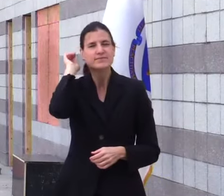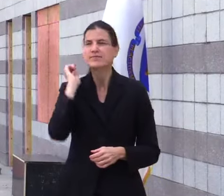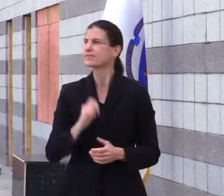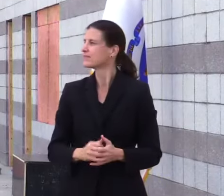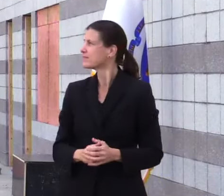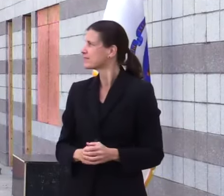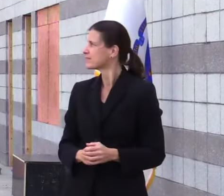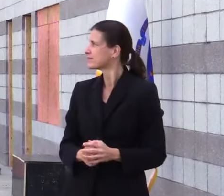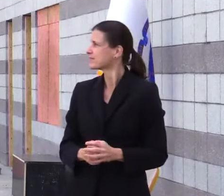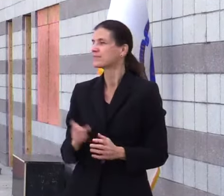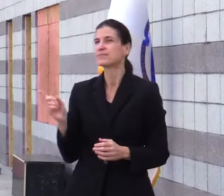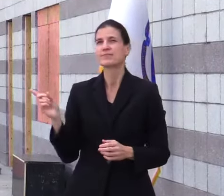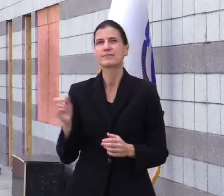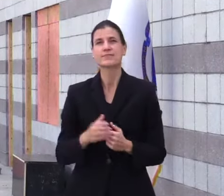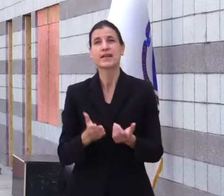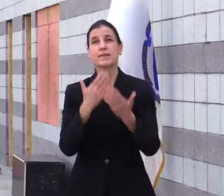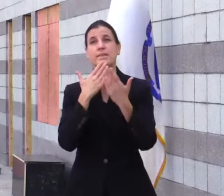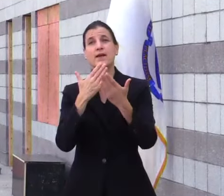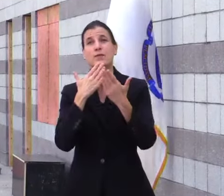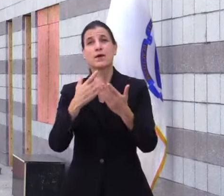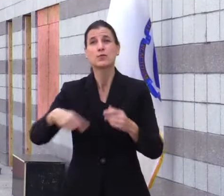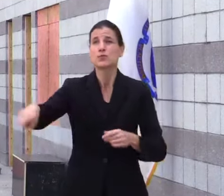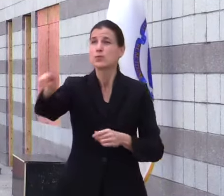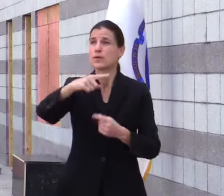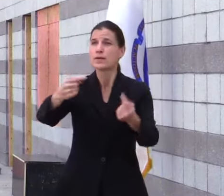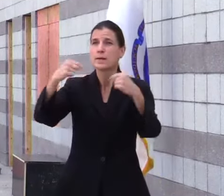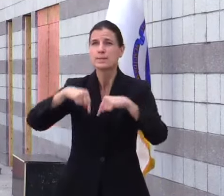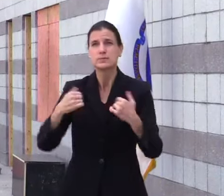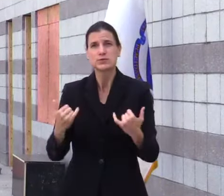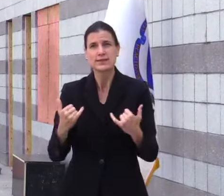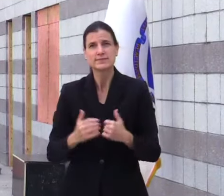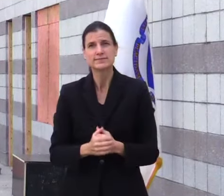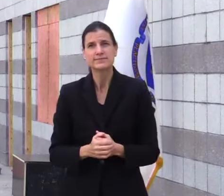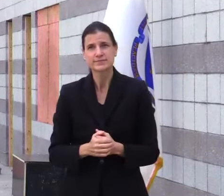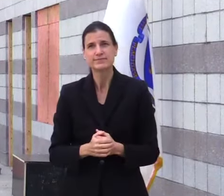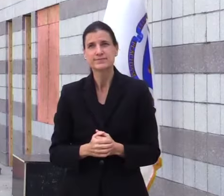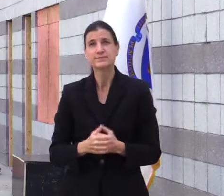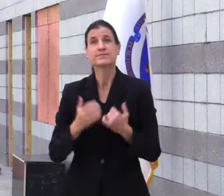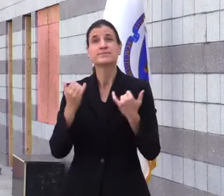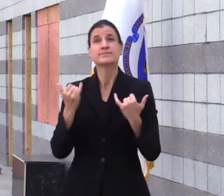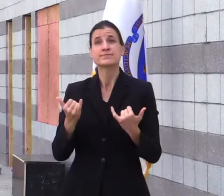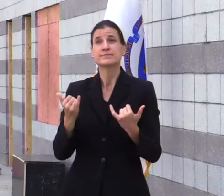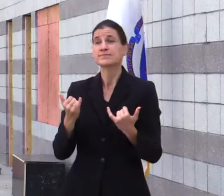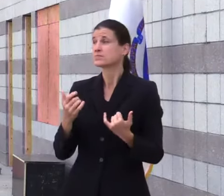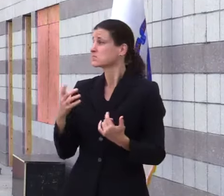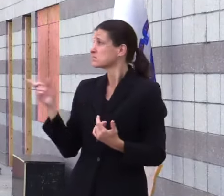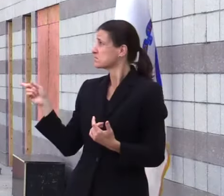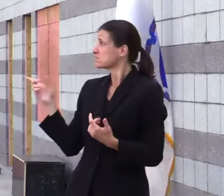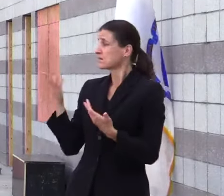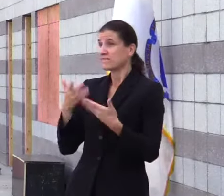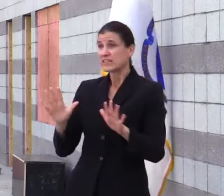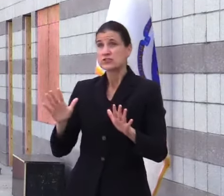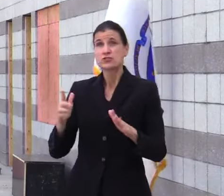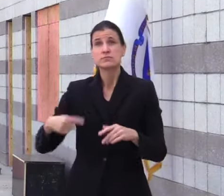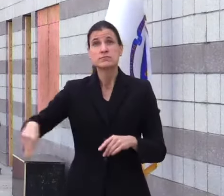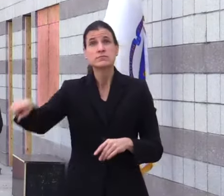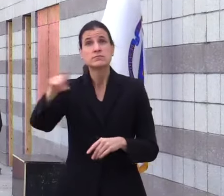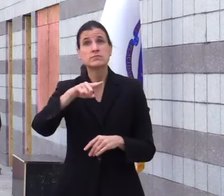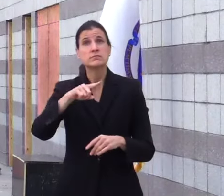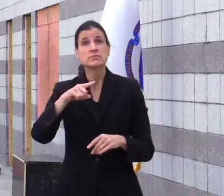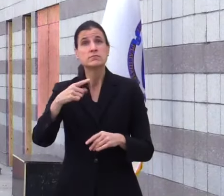Thank you all for your attendance today. At this point, we will open the floor to questions, either myself or anyone else who is up here.